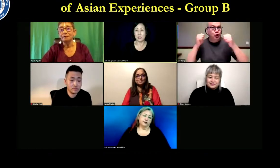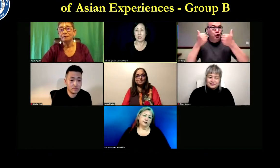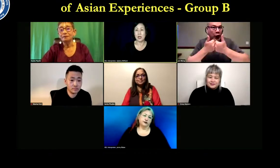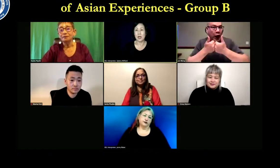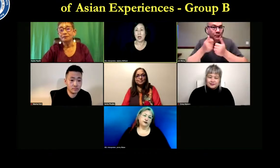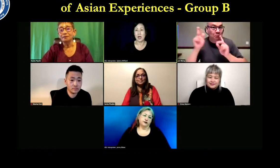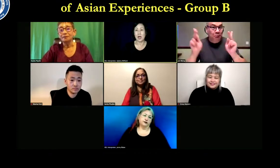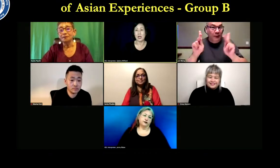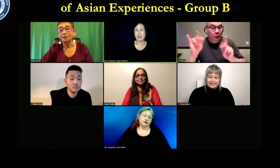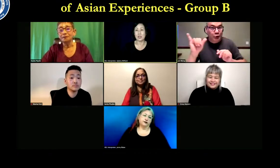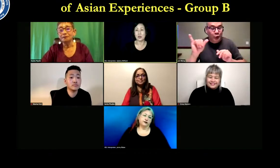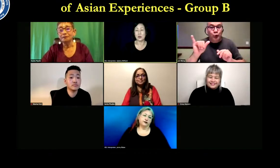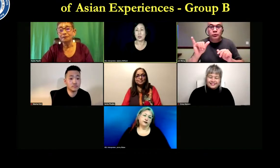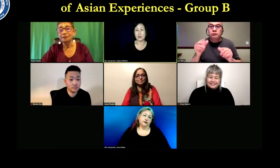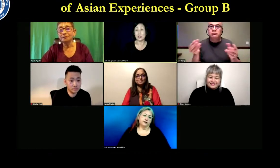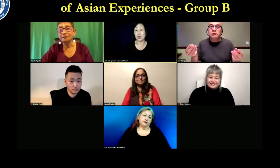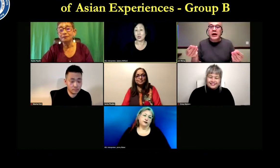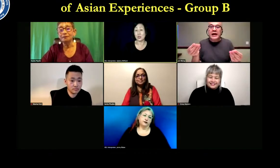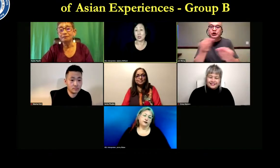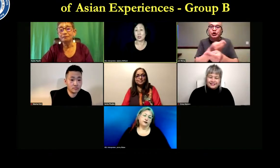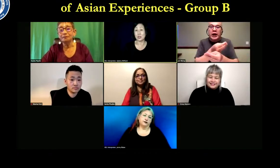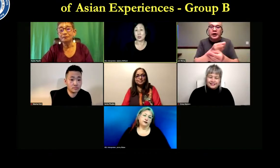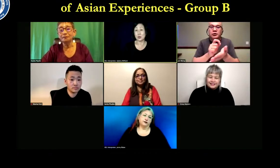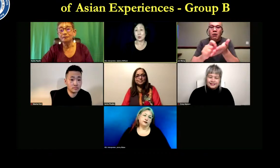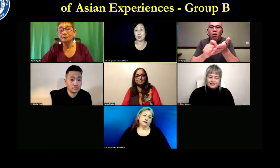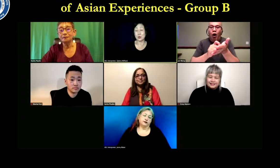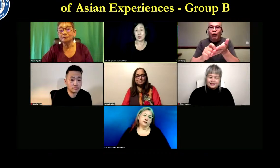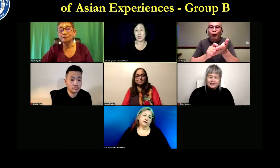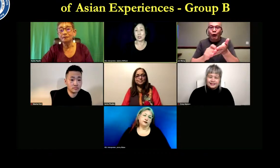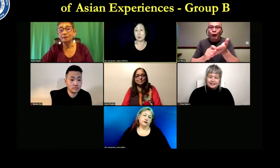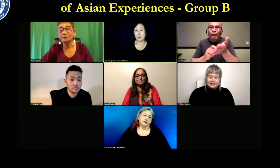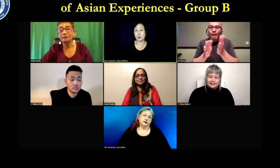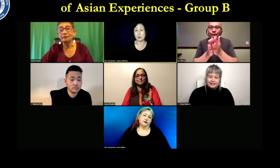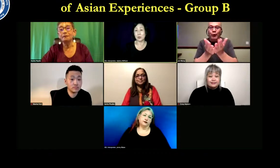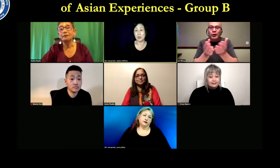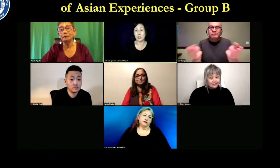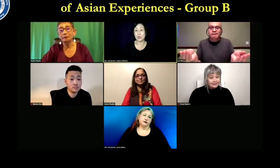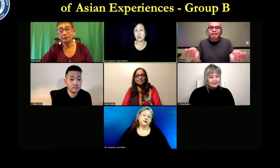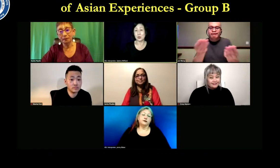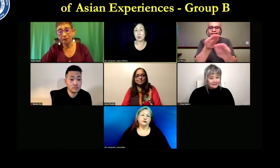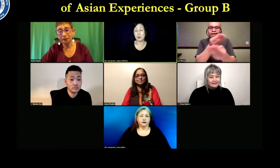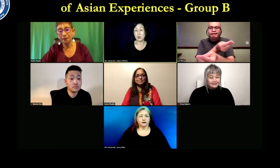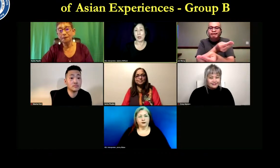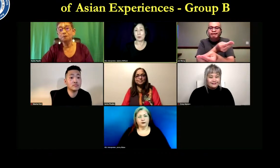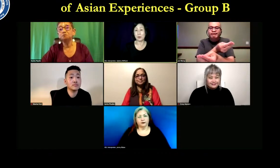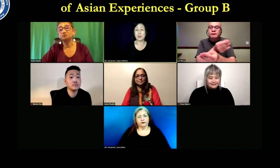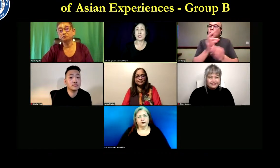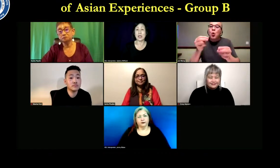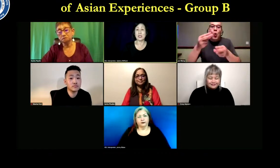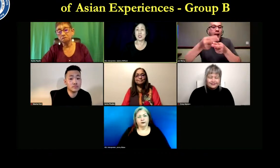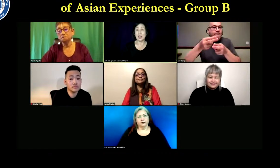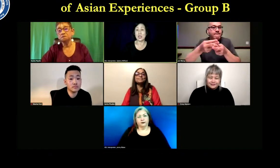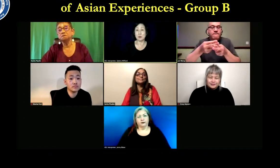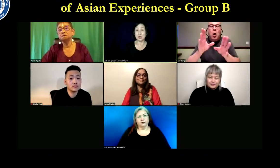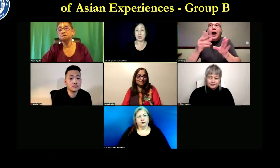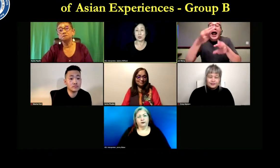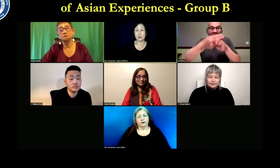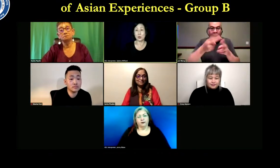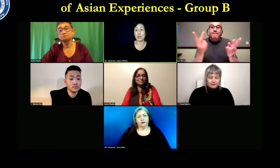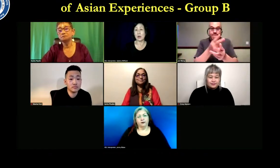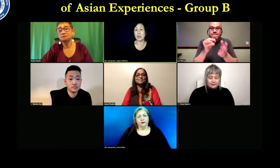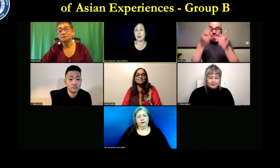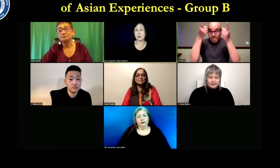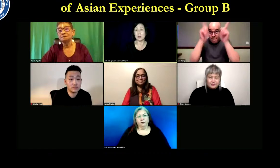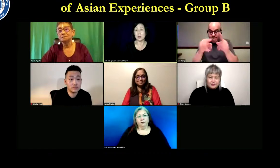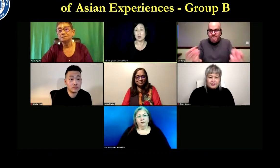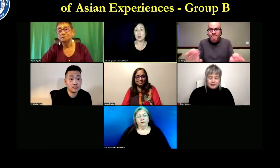the community. You know, it's also to challenge people to maybe write books and exchange